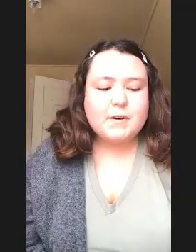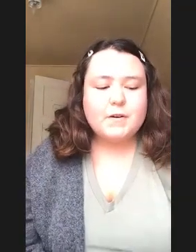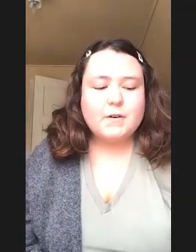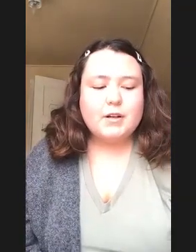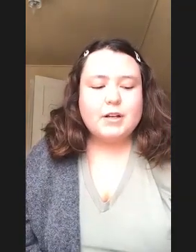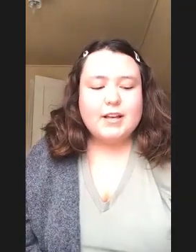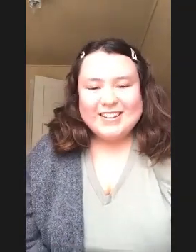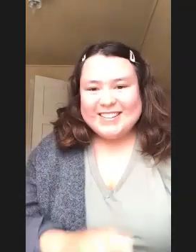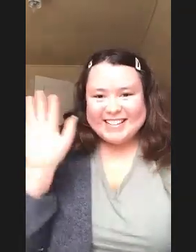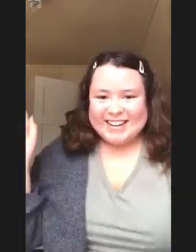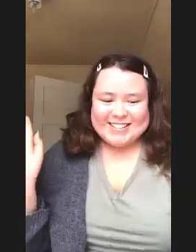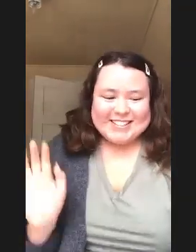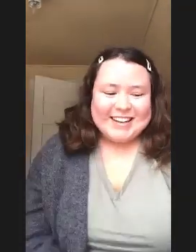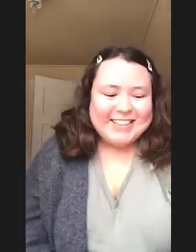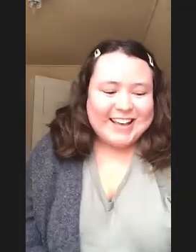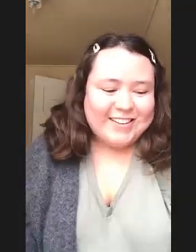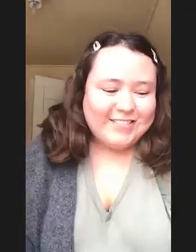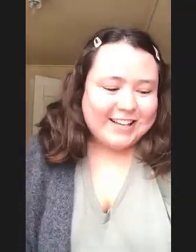So just got that out of the way.